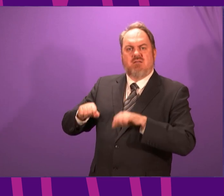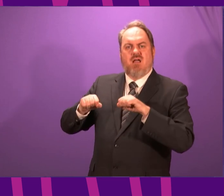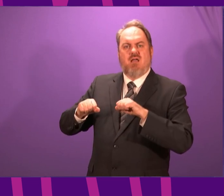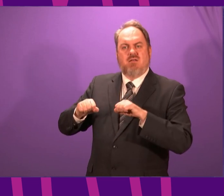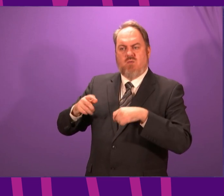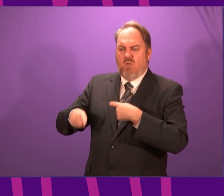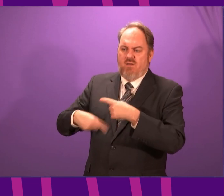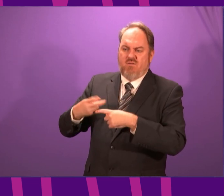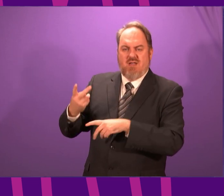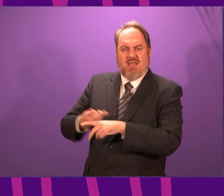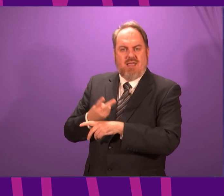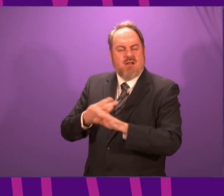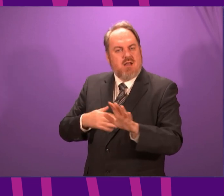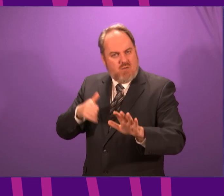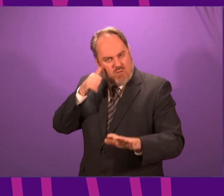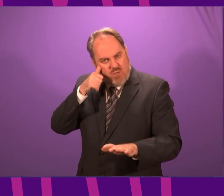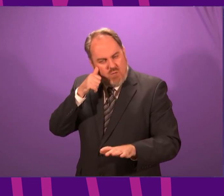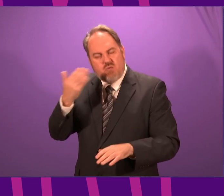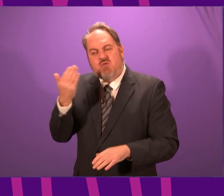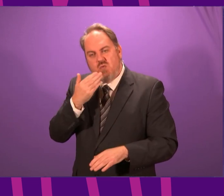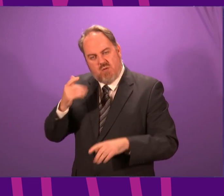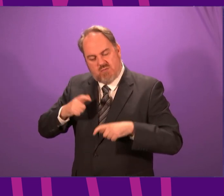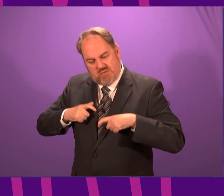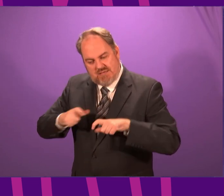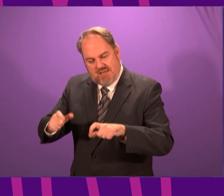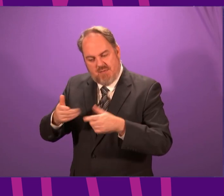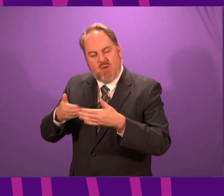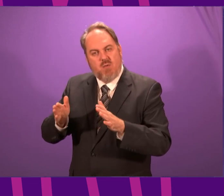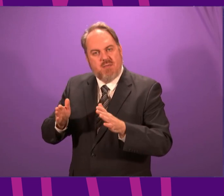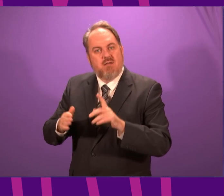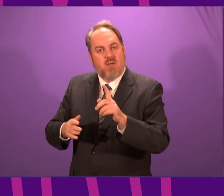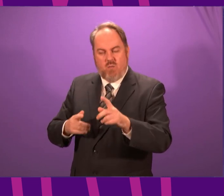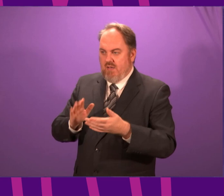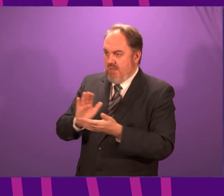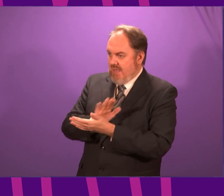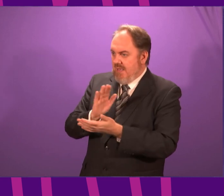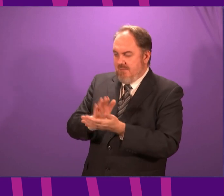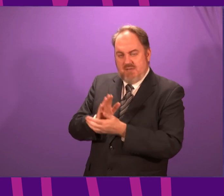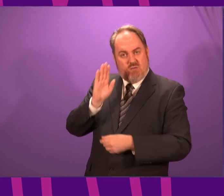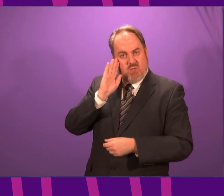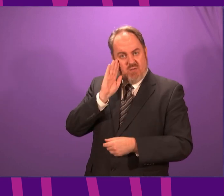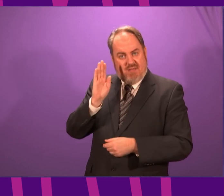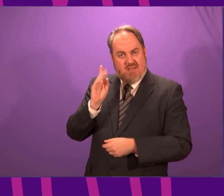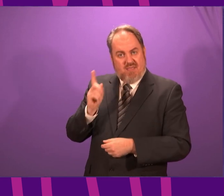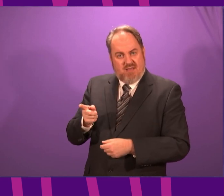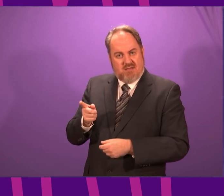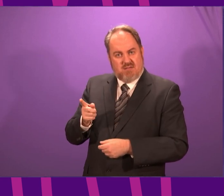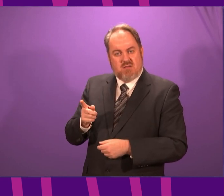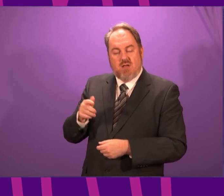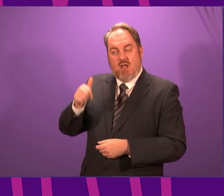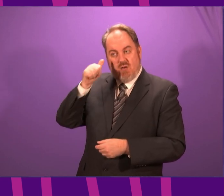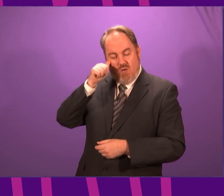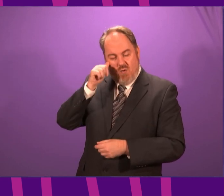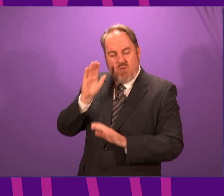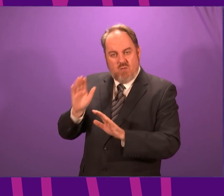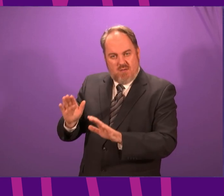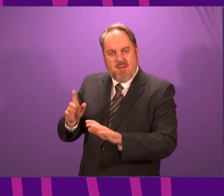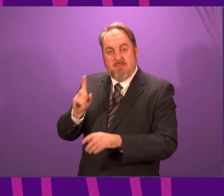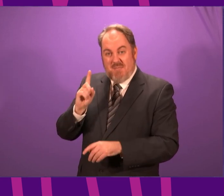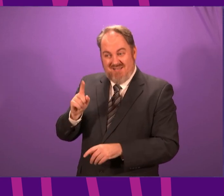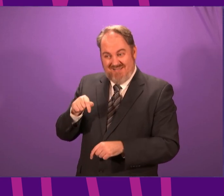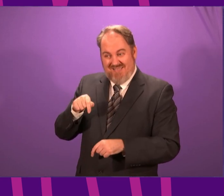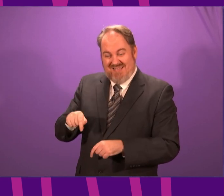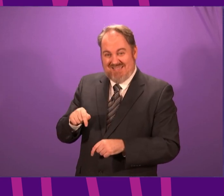the schools, for example, are to remain open, something which we welcome. So we may not be back at square one, but this